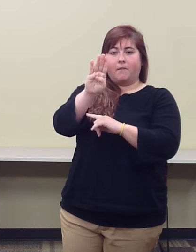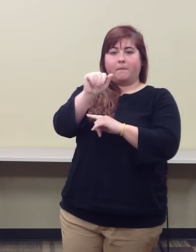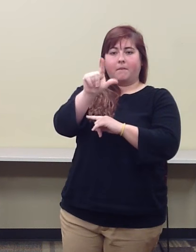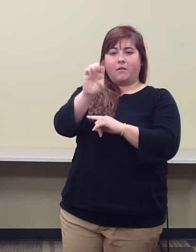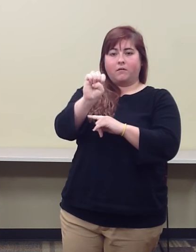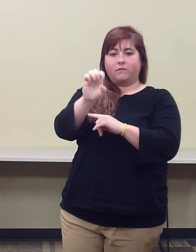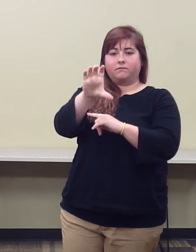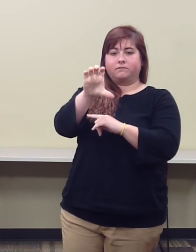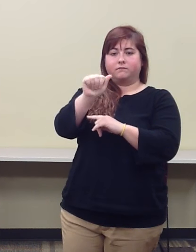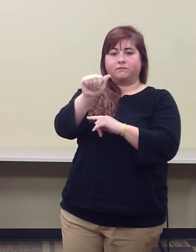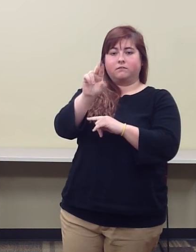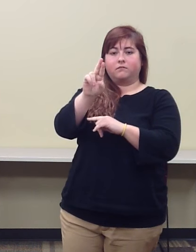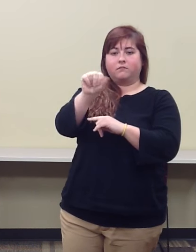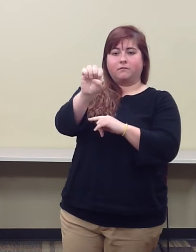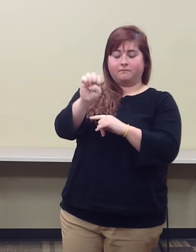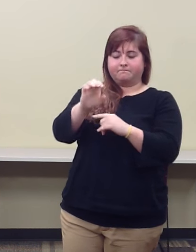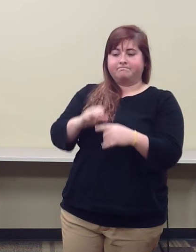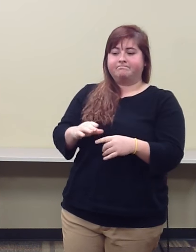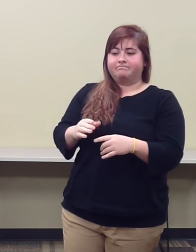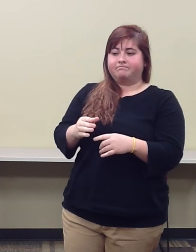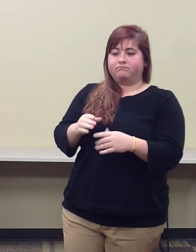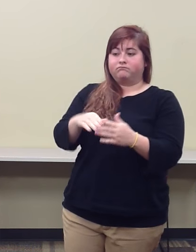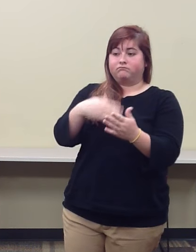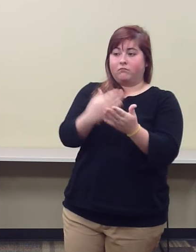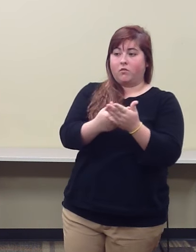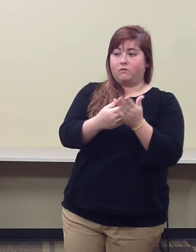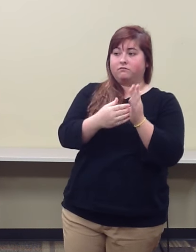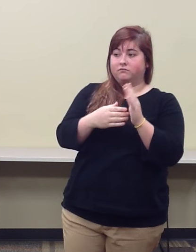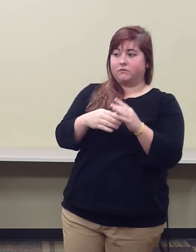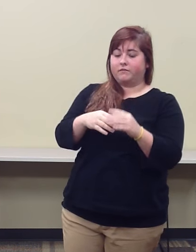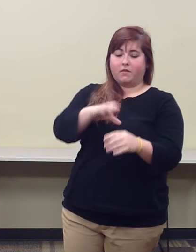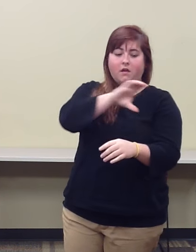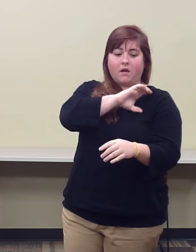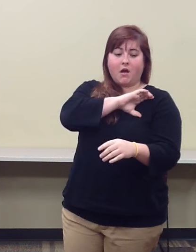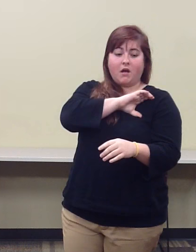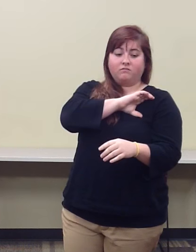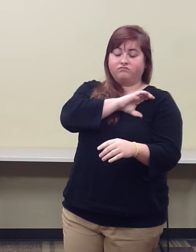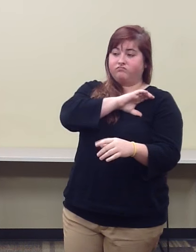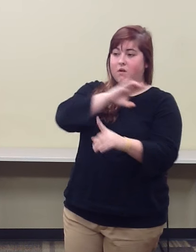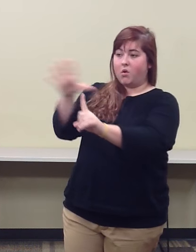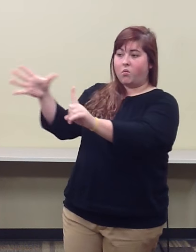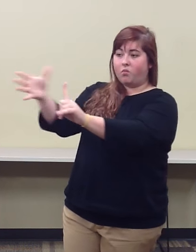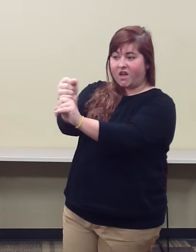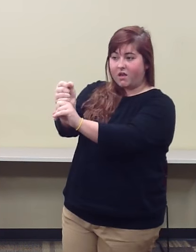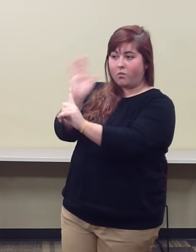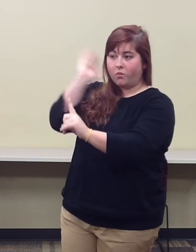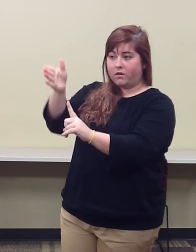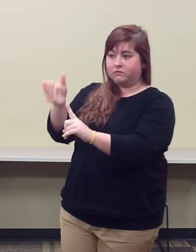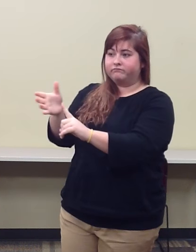crime. At that point, the police officer will escort the individual under arrest for